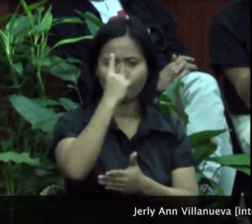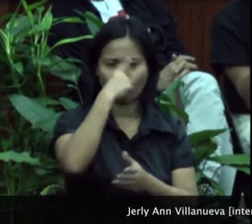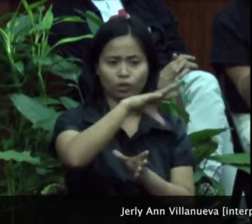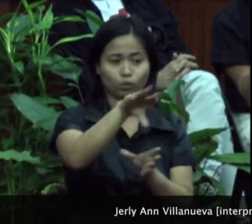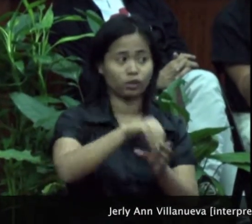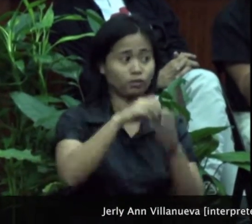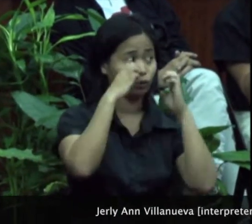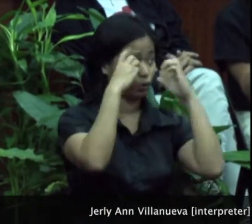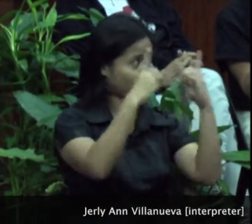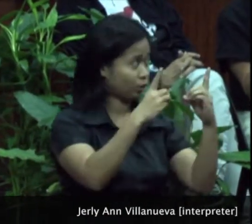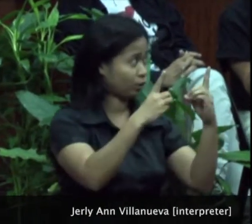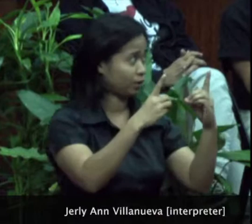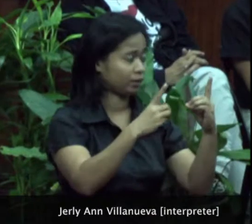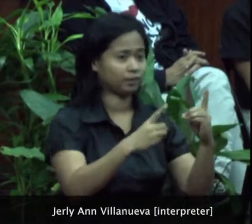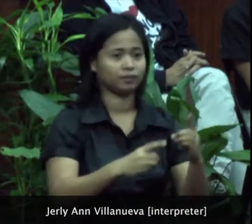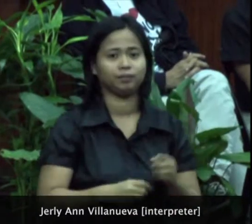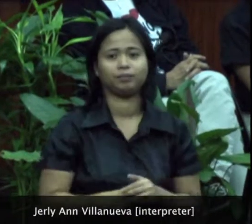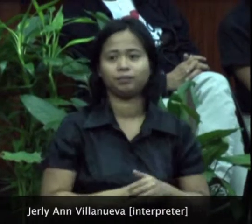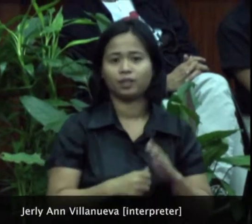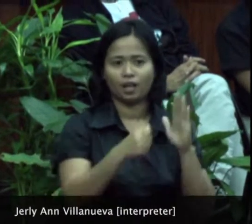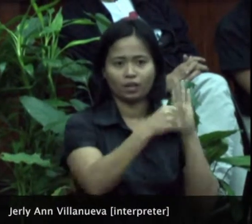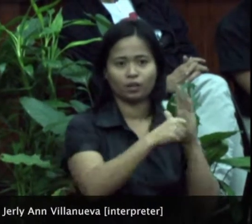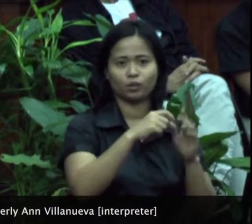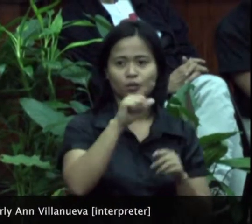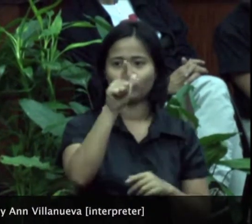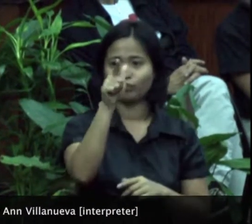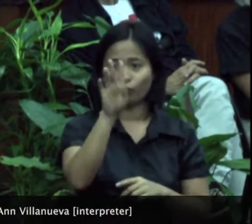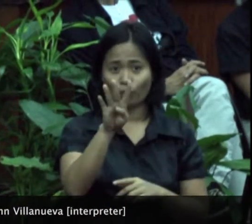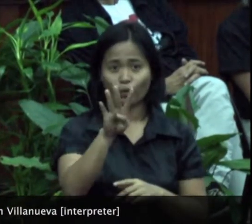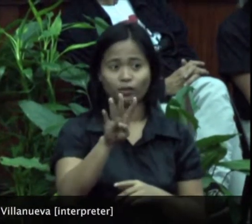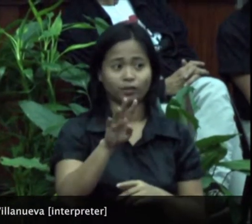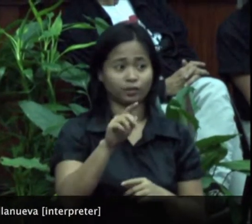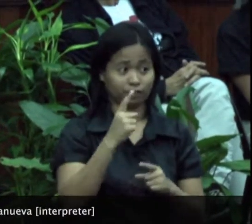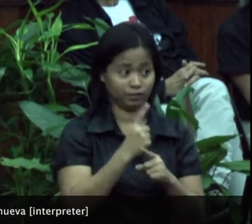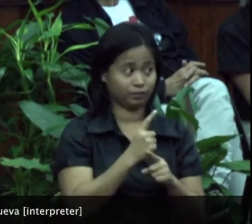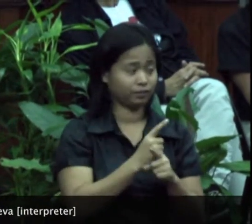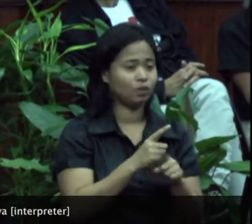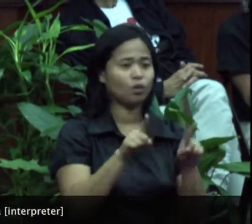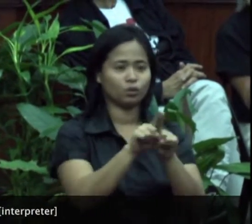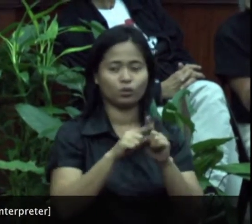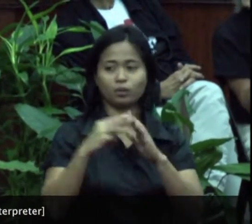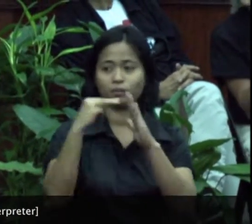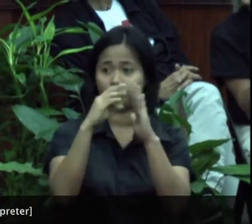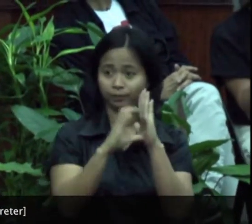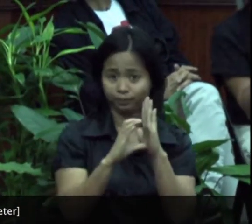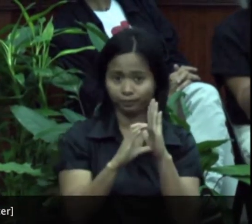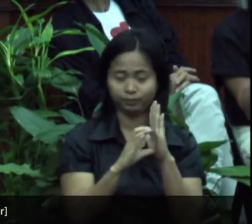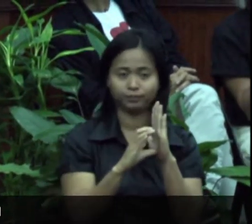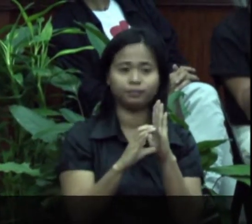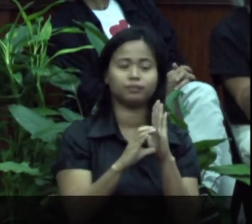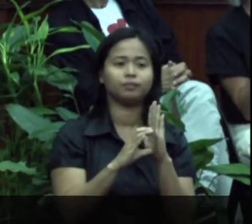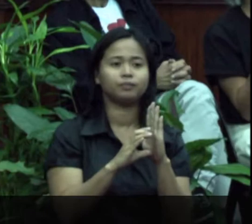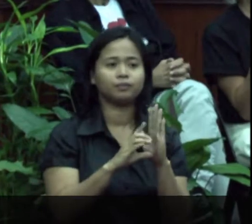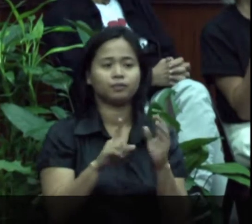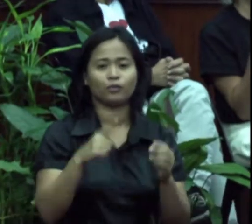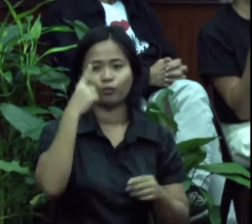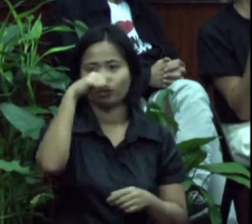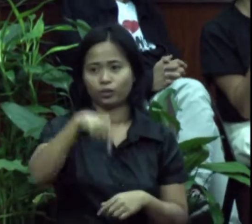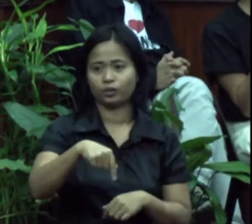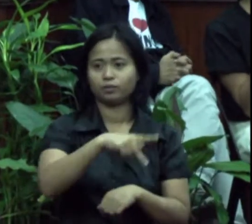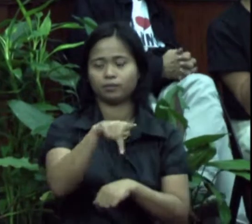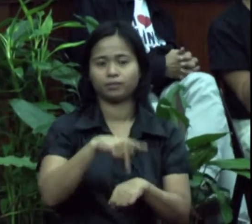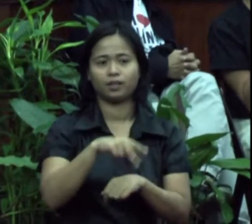inclusive education is Article 24 of the CRPD. She also mentioned the Magna Carta, which is the Republic